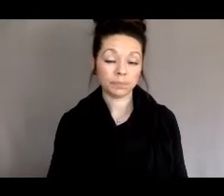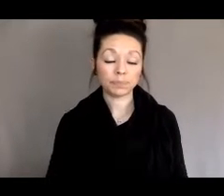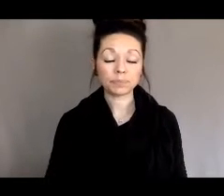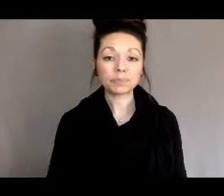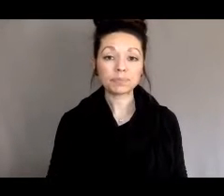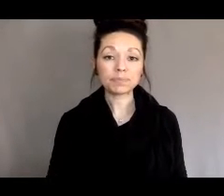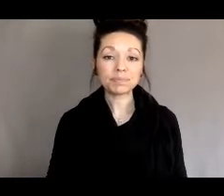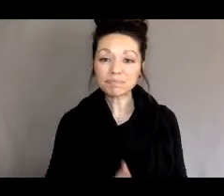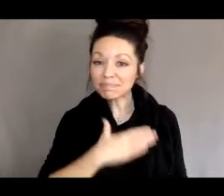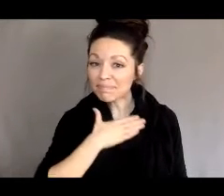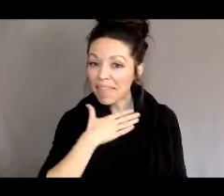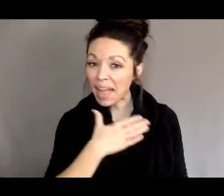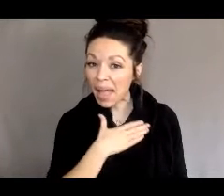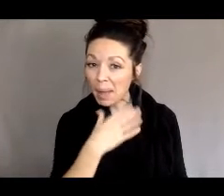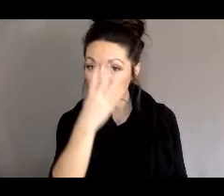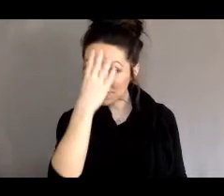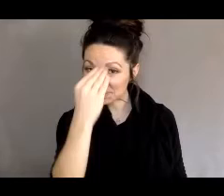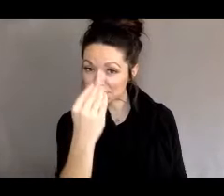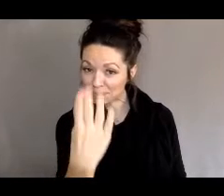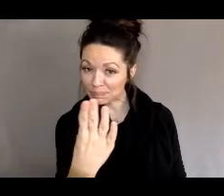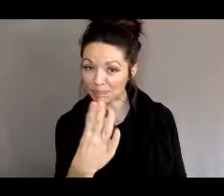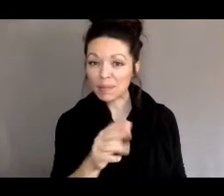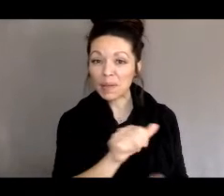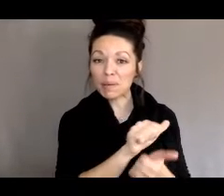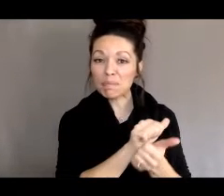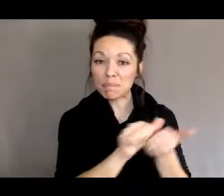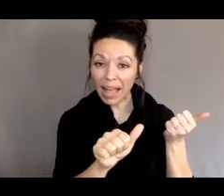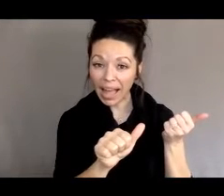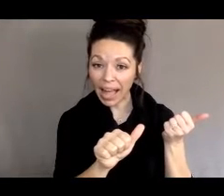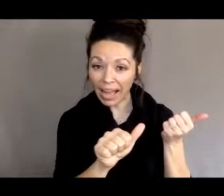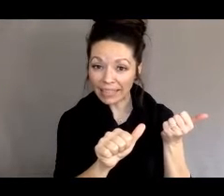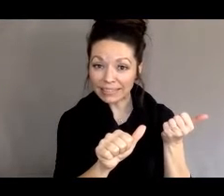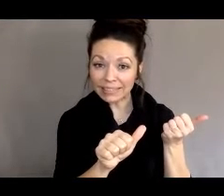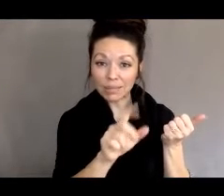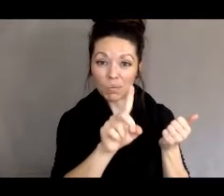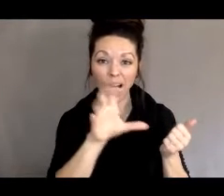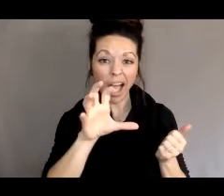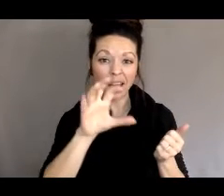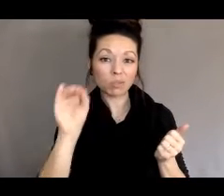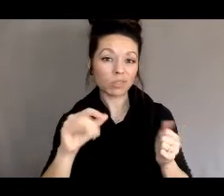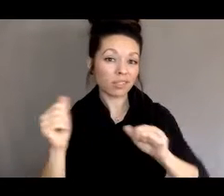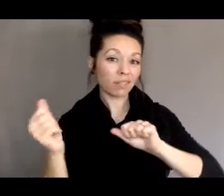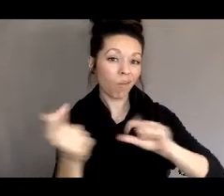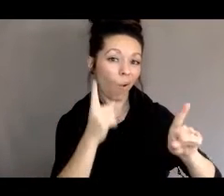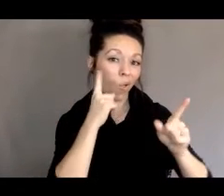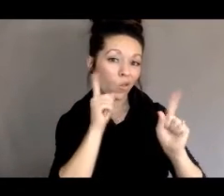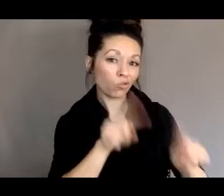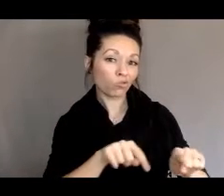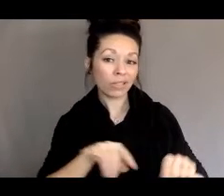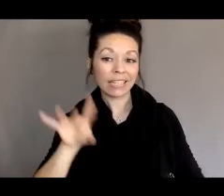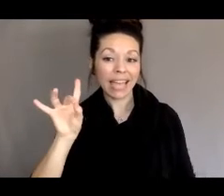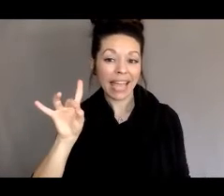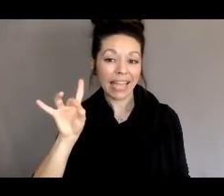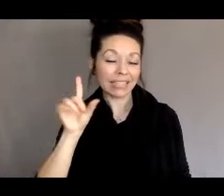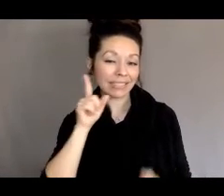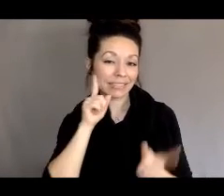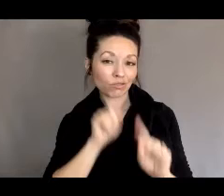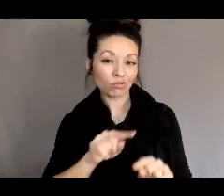I'm happy to report that the bill passed out of committee unanimously with a vote of 8-0.